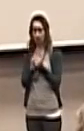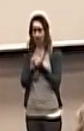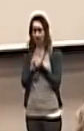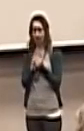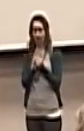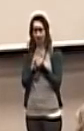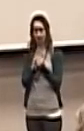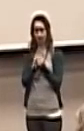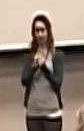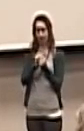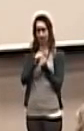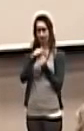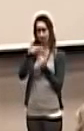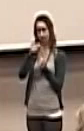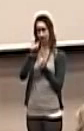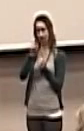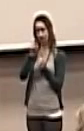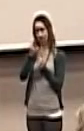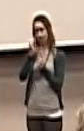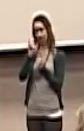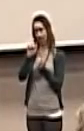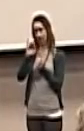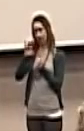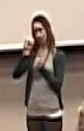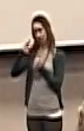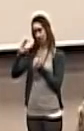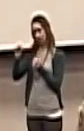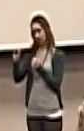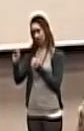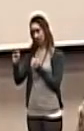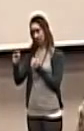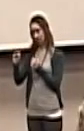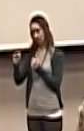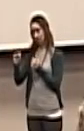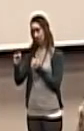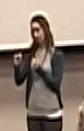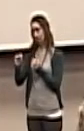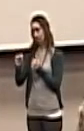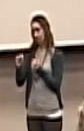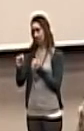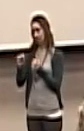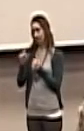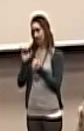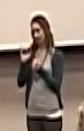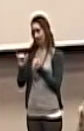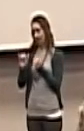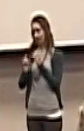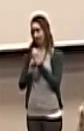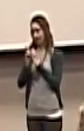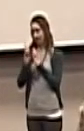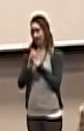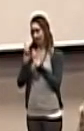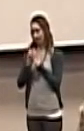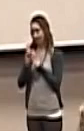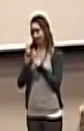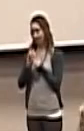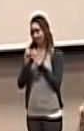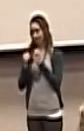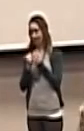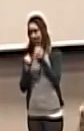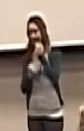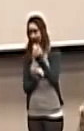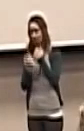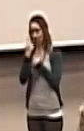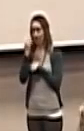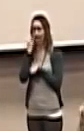patriarchs, and that connection when the past would form the basis for Israel's future. His